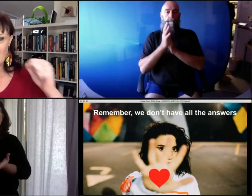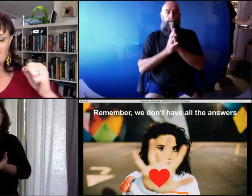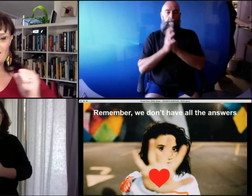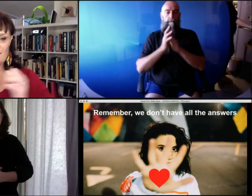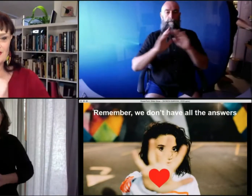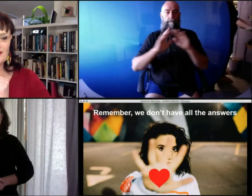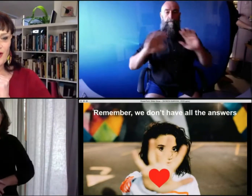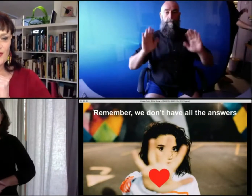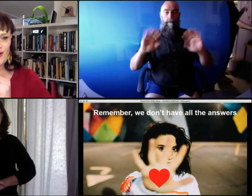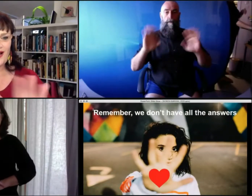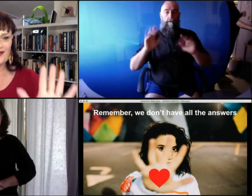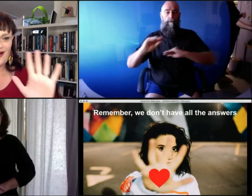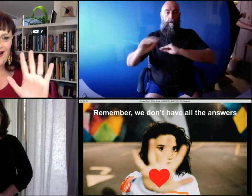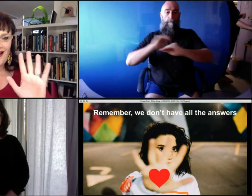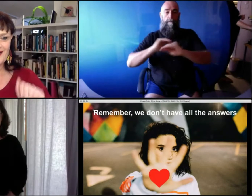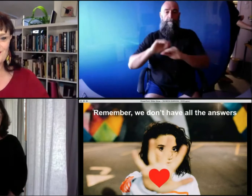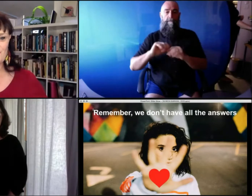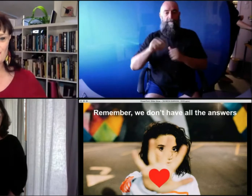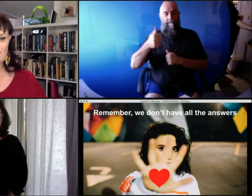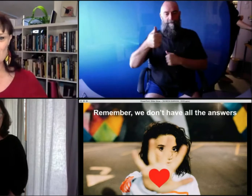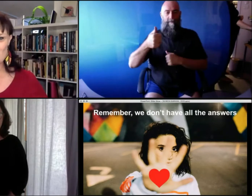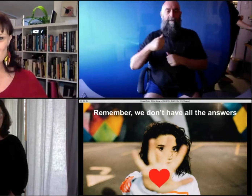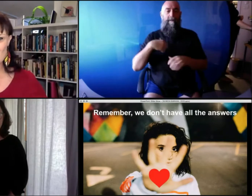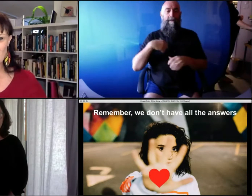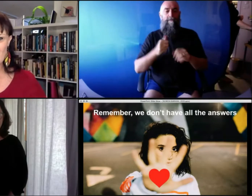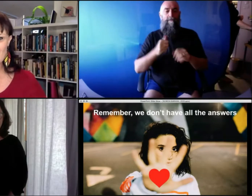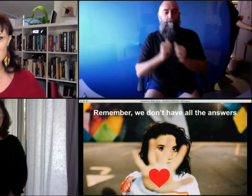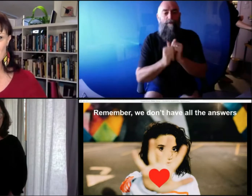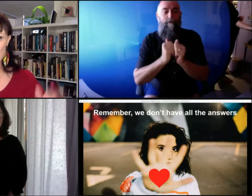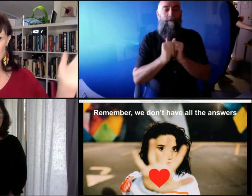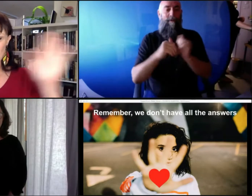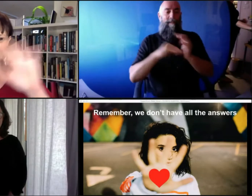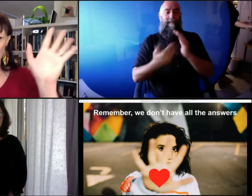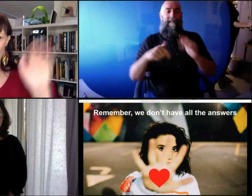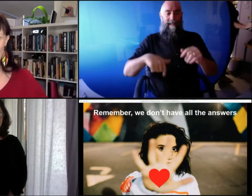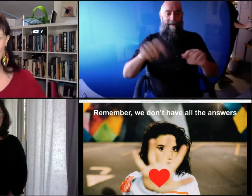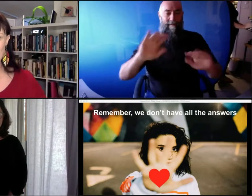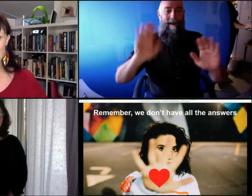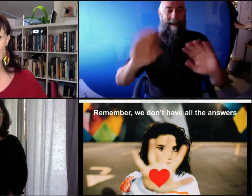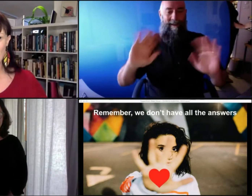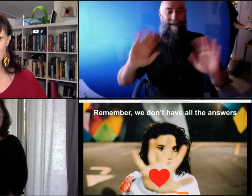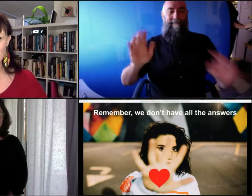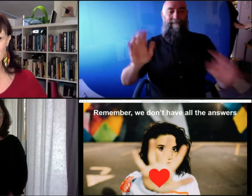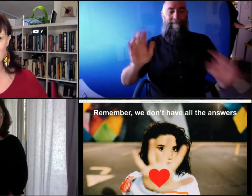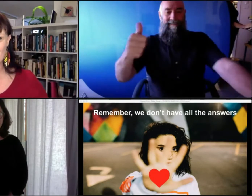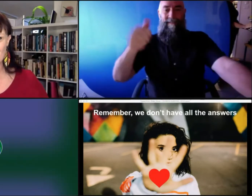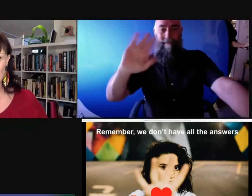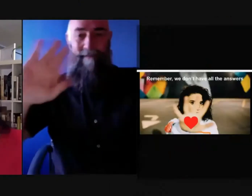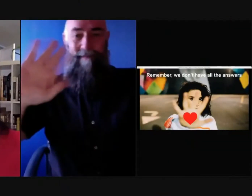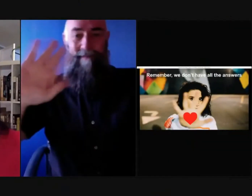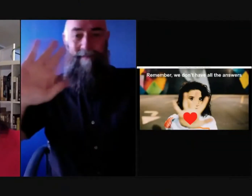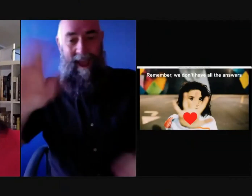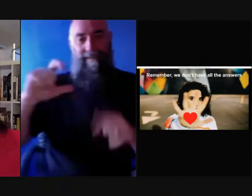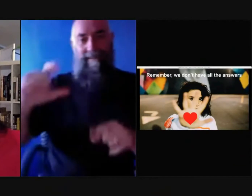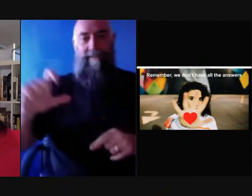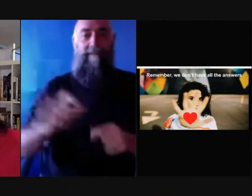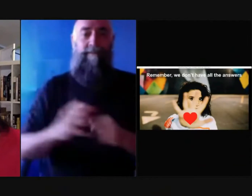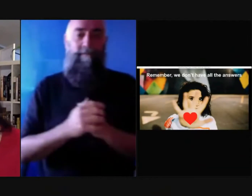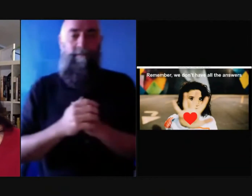Let's hang in there, ready to go. Oh, hi, we've got Sean joining us. So we're going to say goodbye to Carolyn for a